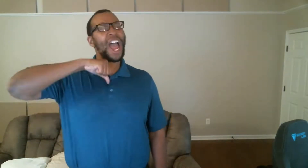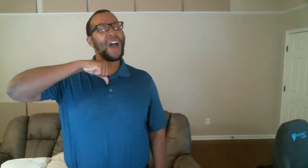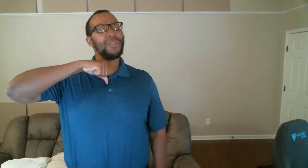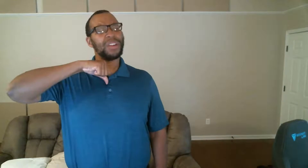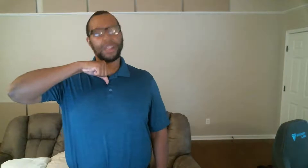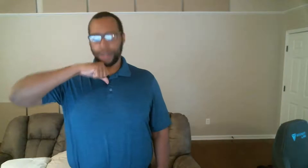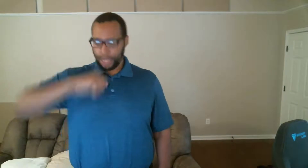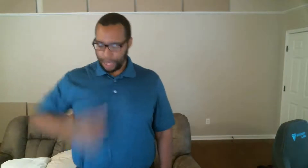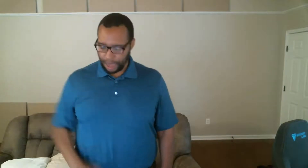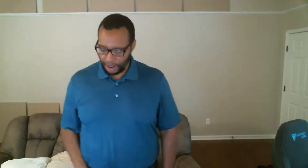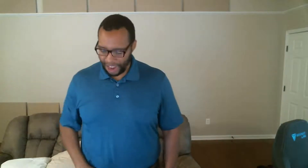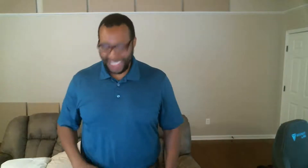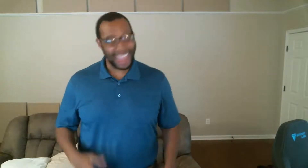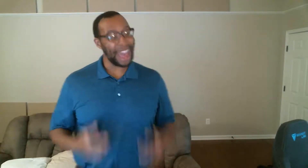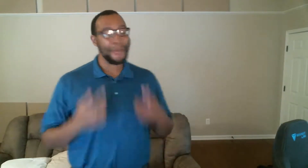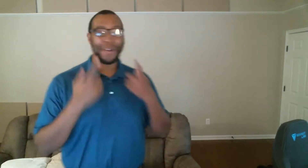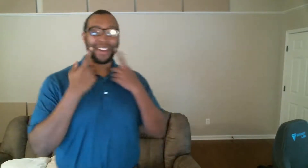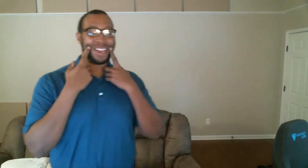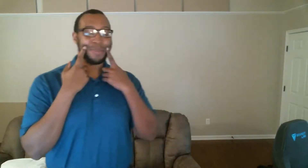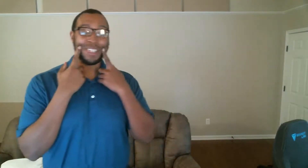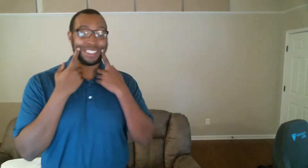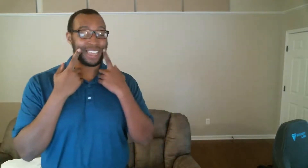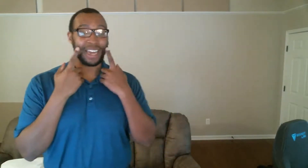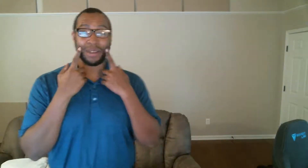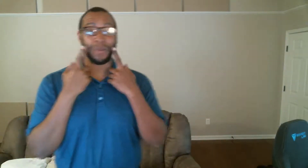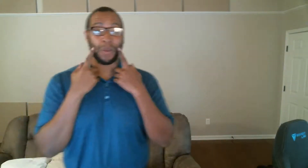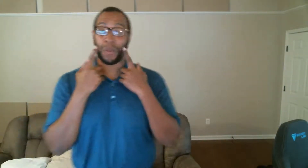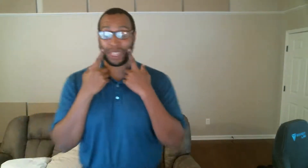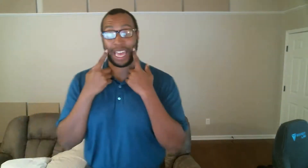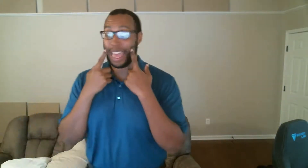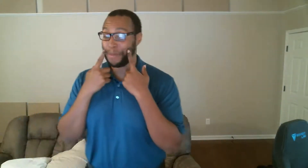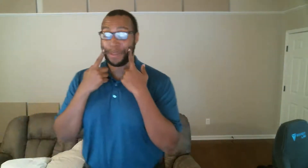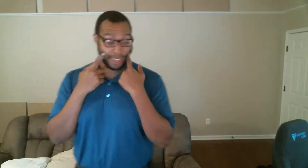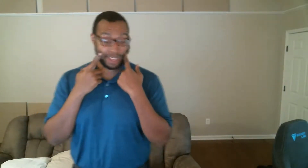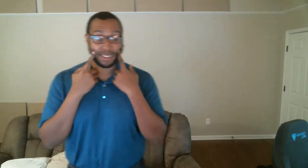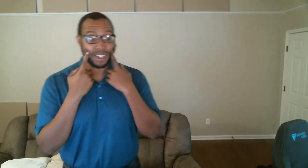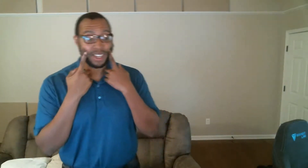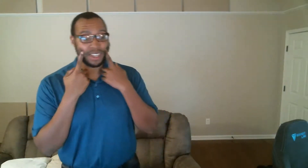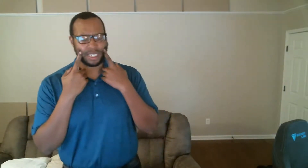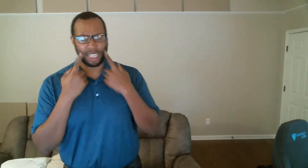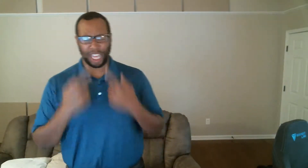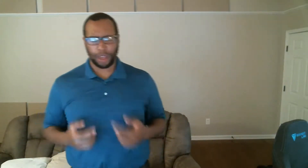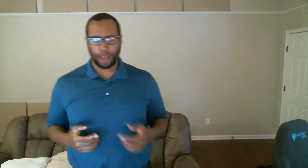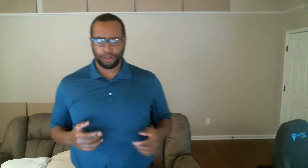proud. All right, happy. Please sign it with the happy face because I can't go,